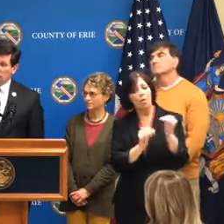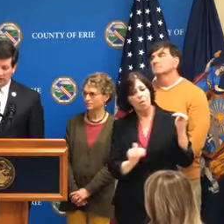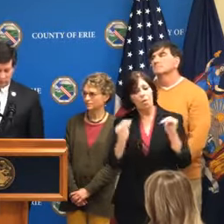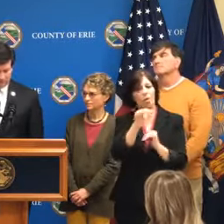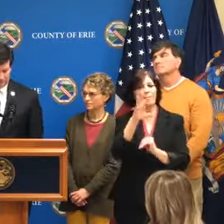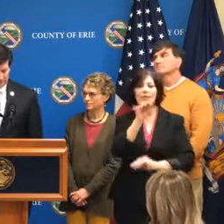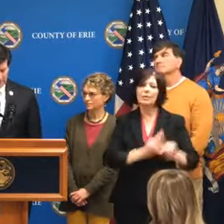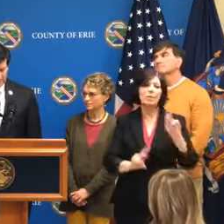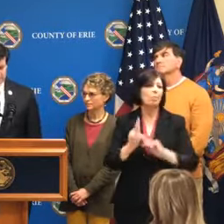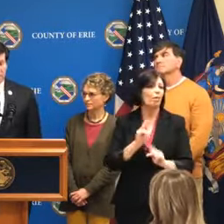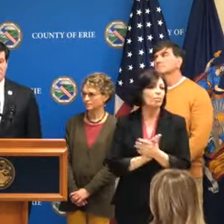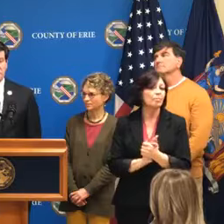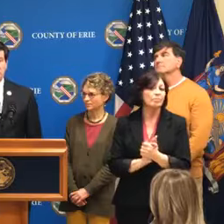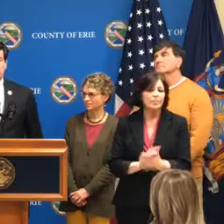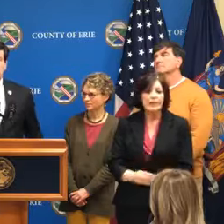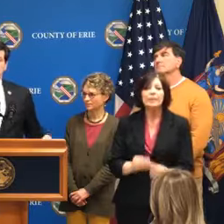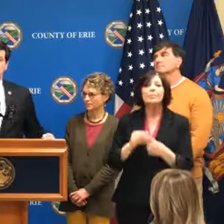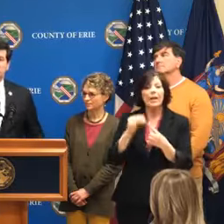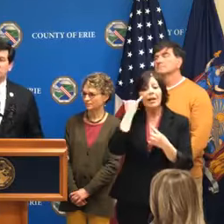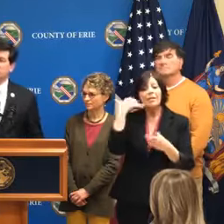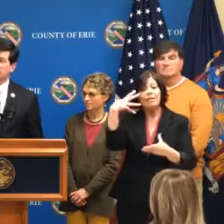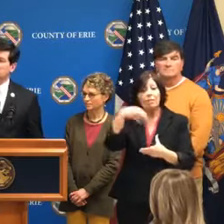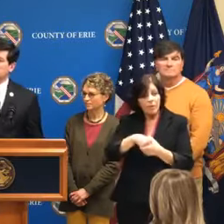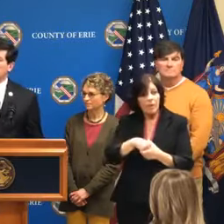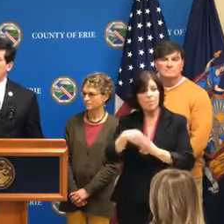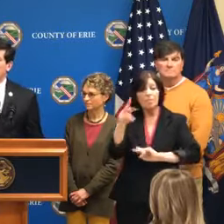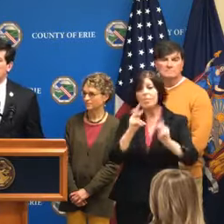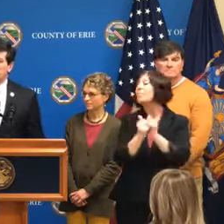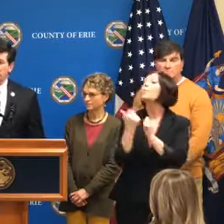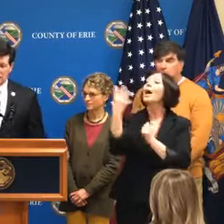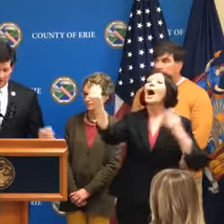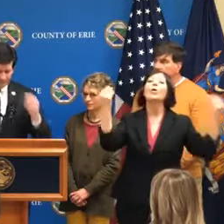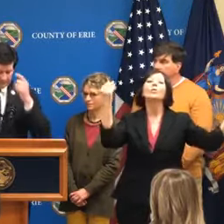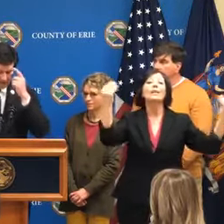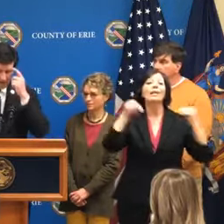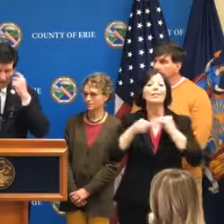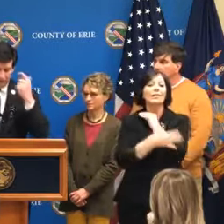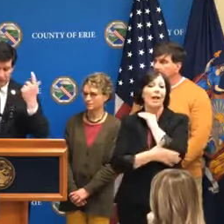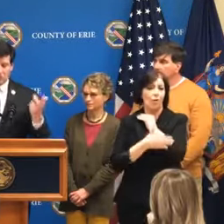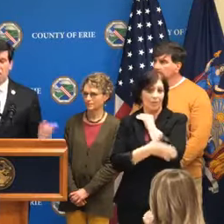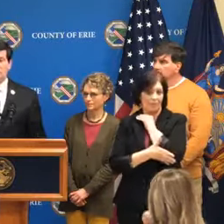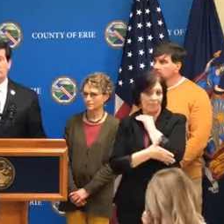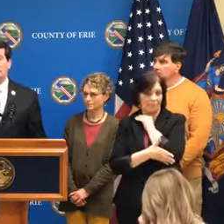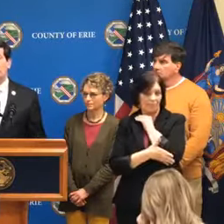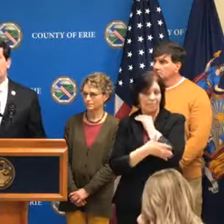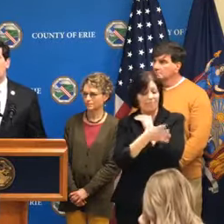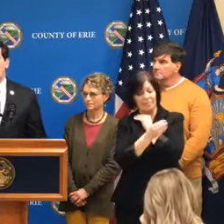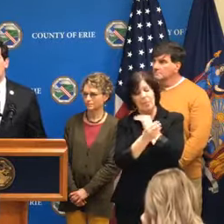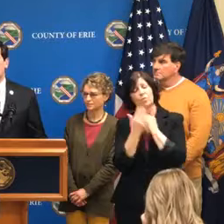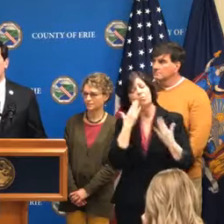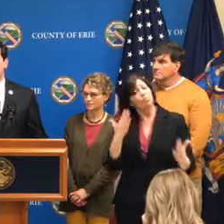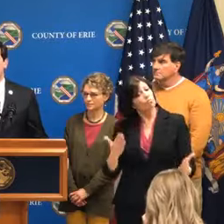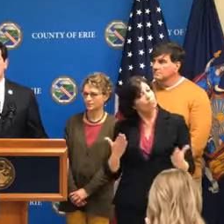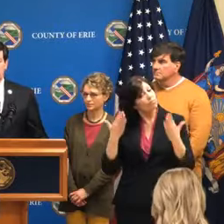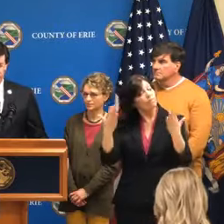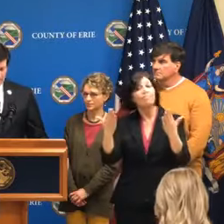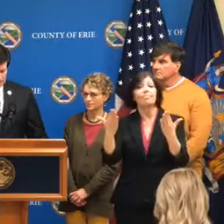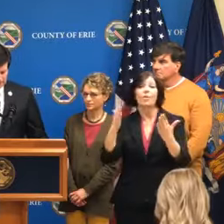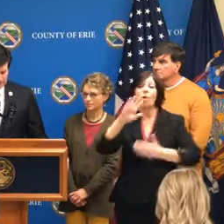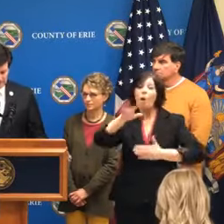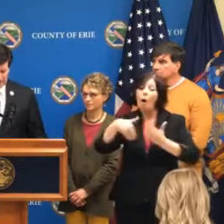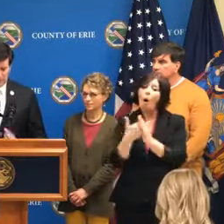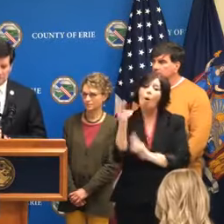more people, especially if it involves individuals from outside of Erie County. And we strongly recommend that all people over